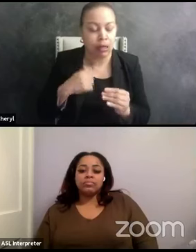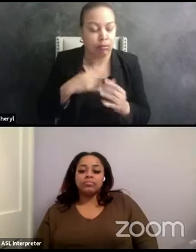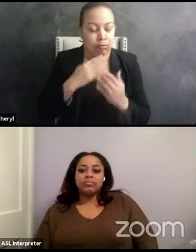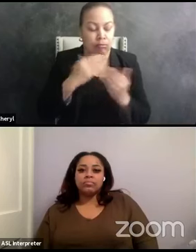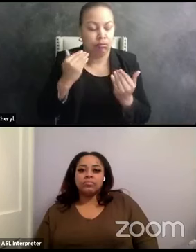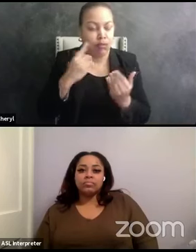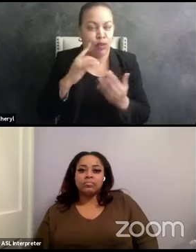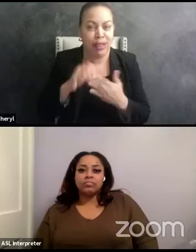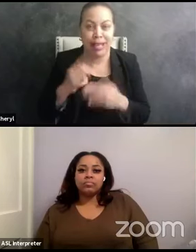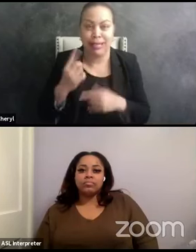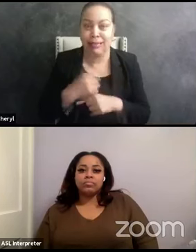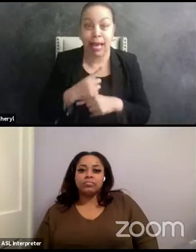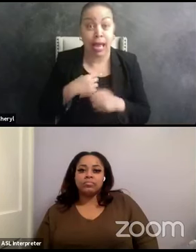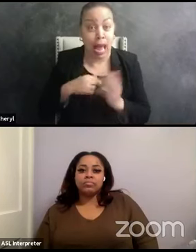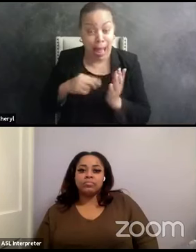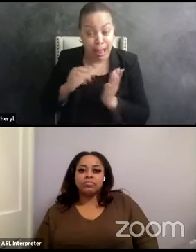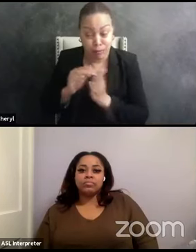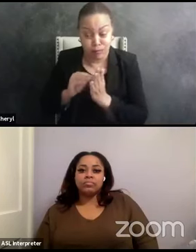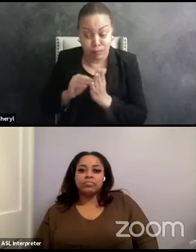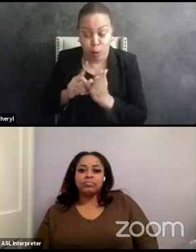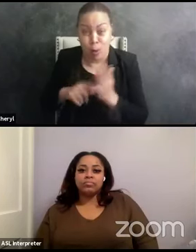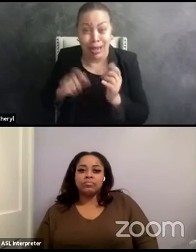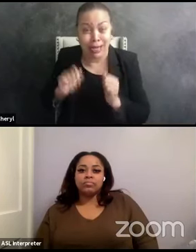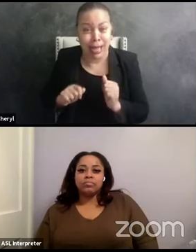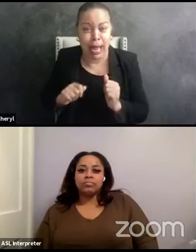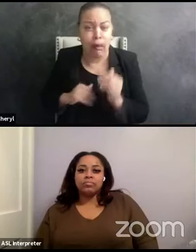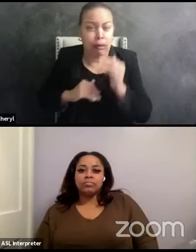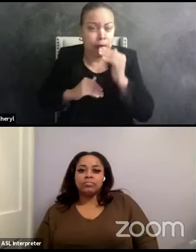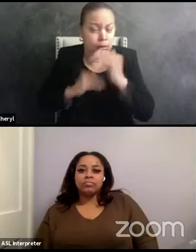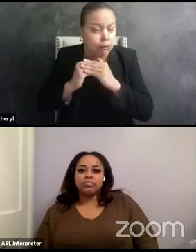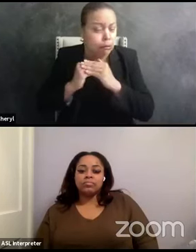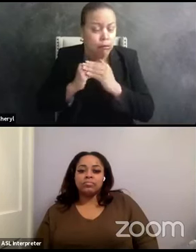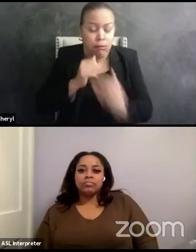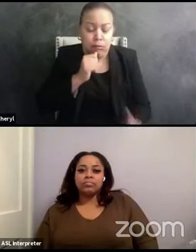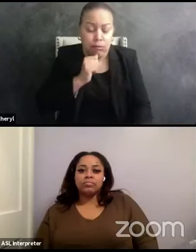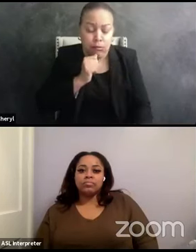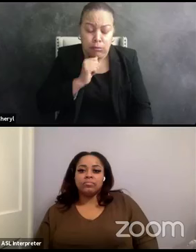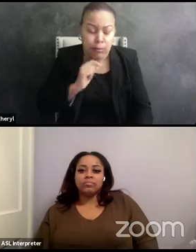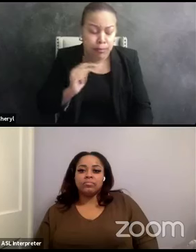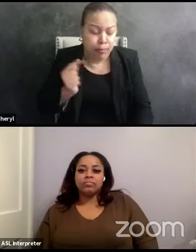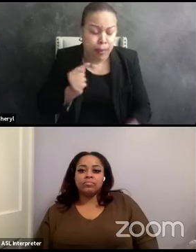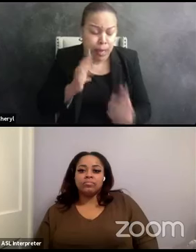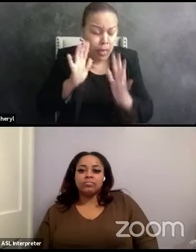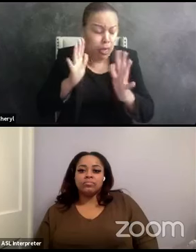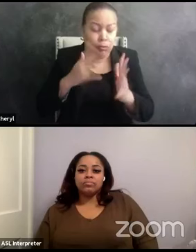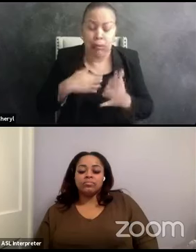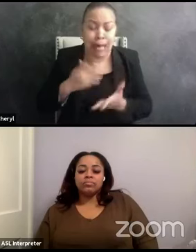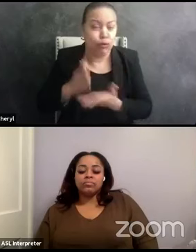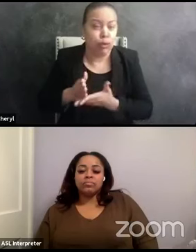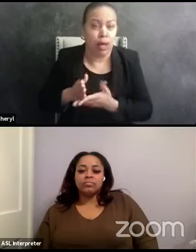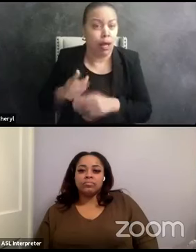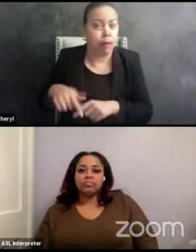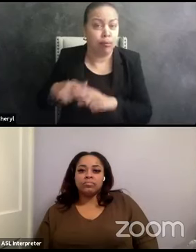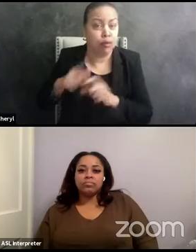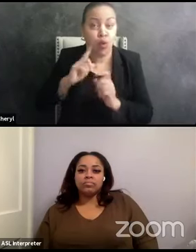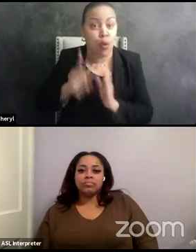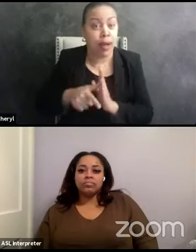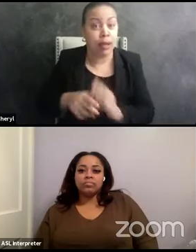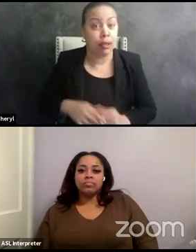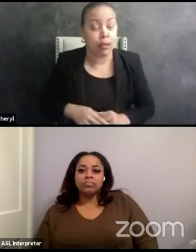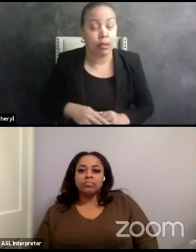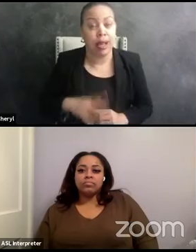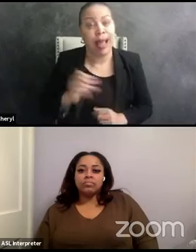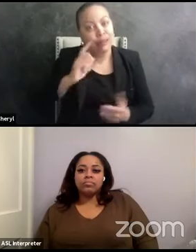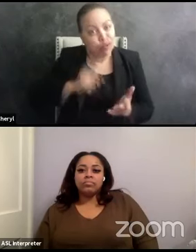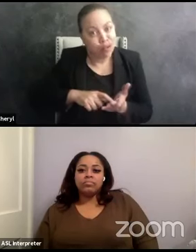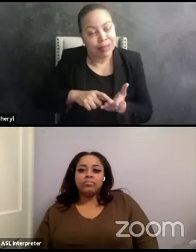I could, and I was like, I'm done. Like, I can't, like, the desperation, the pain, like, and the strength it must take